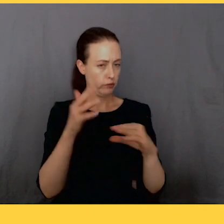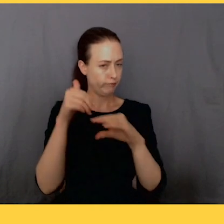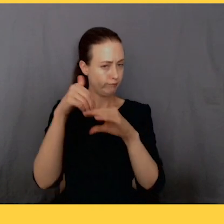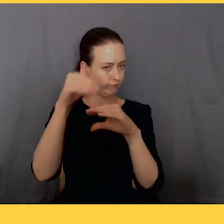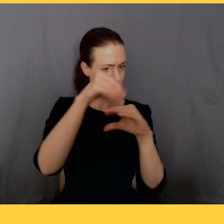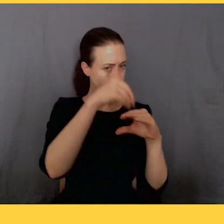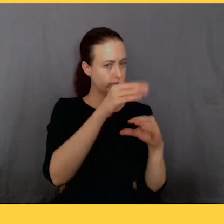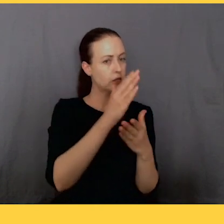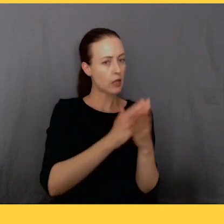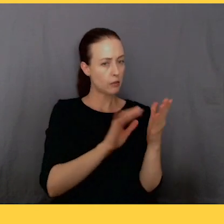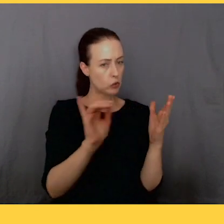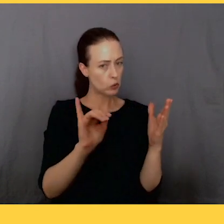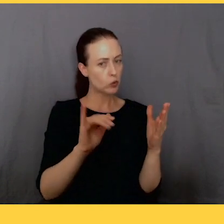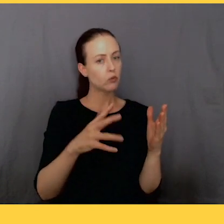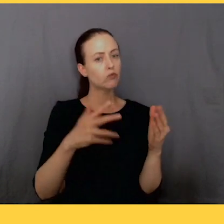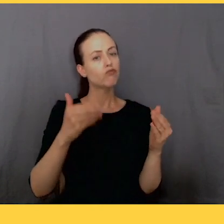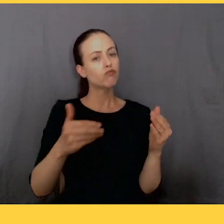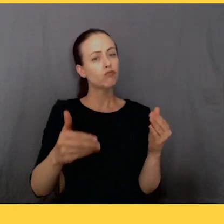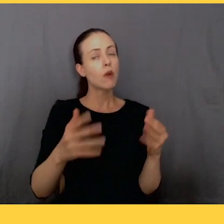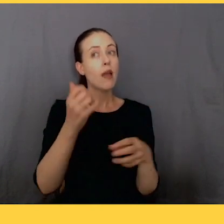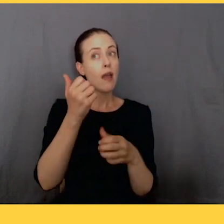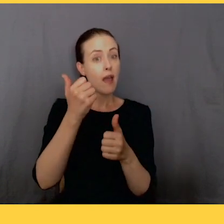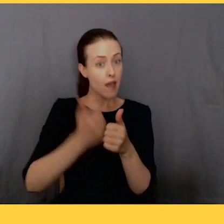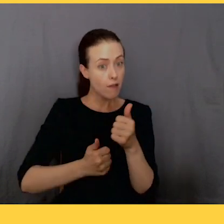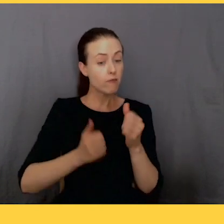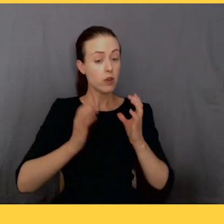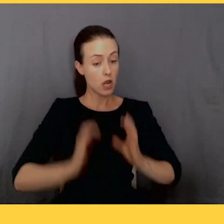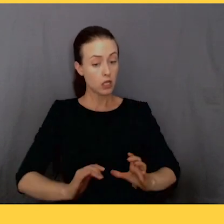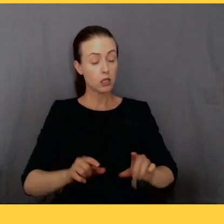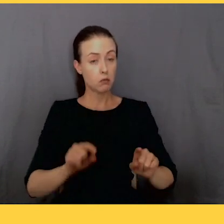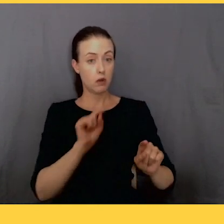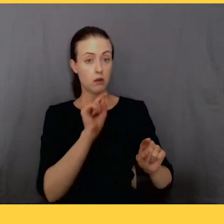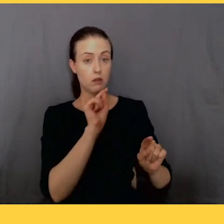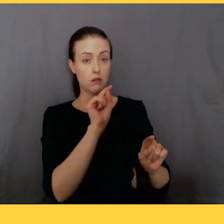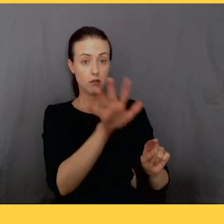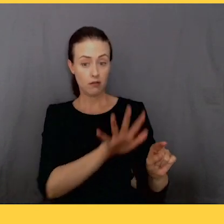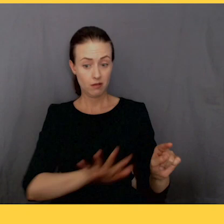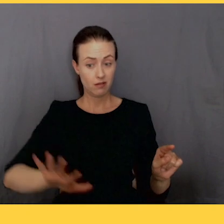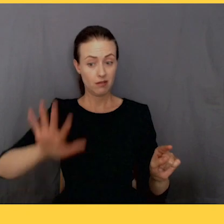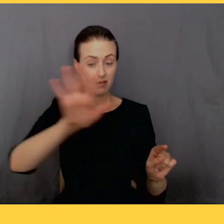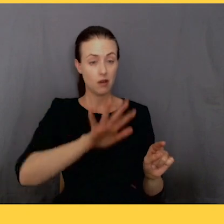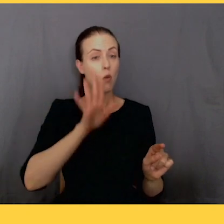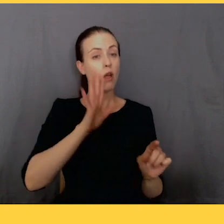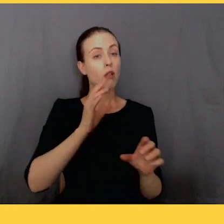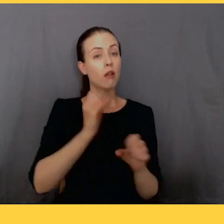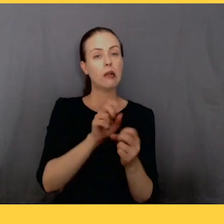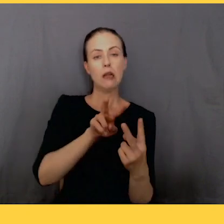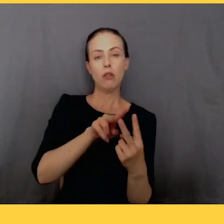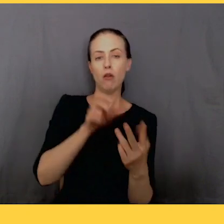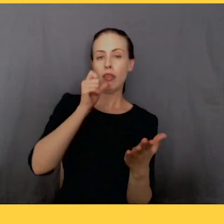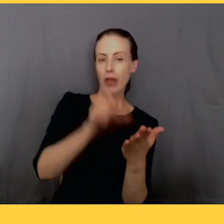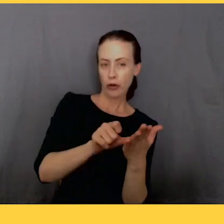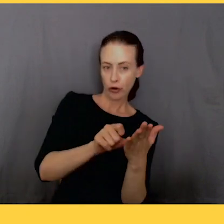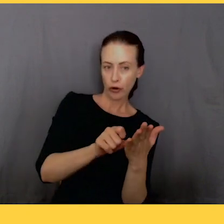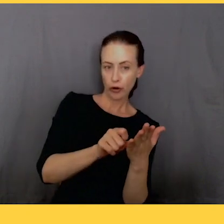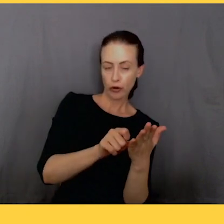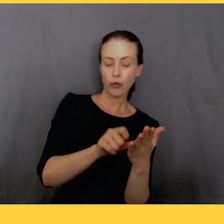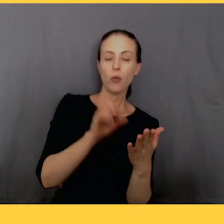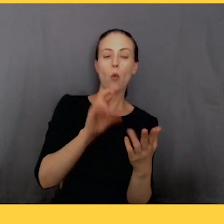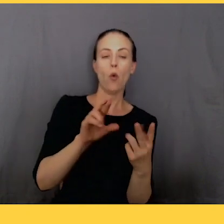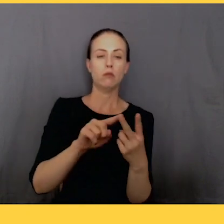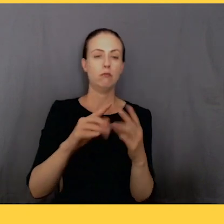customer in our service territory should be getting a letter about, or an email about PSPS.